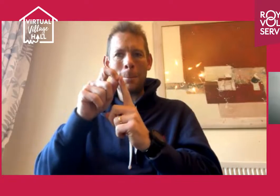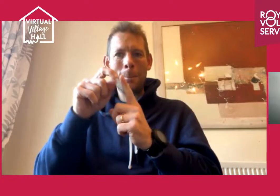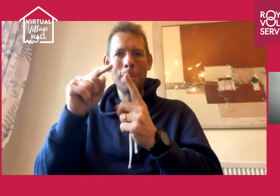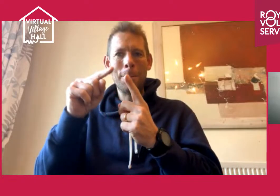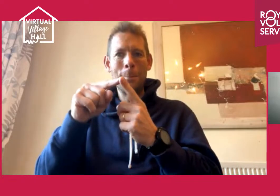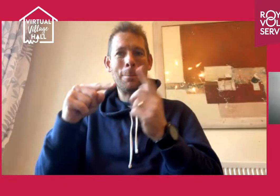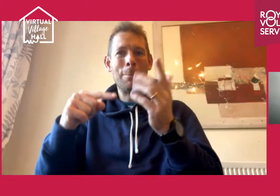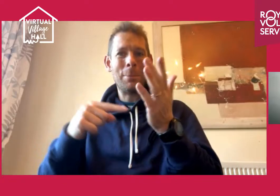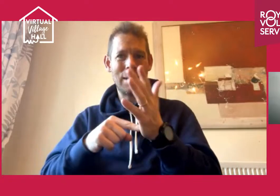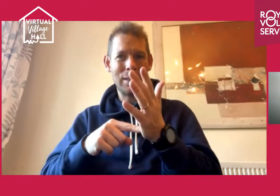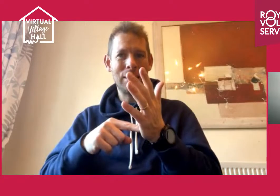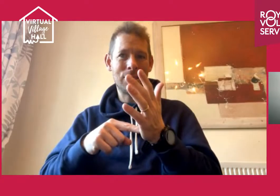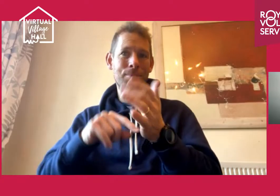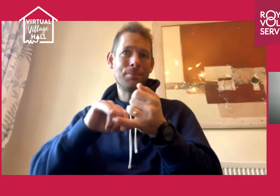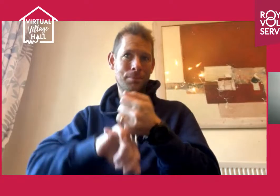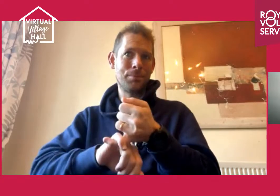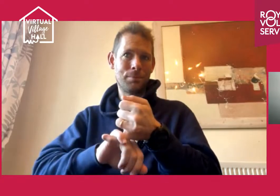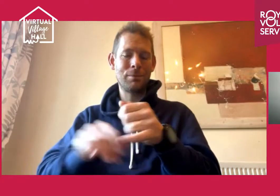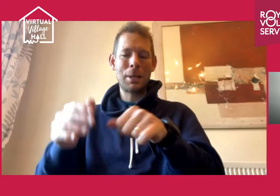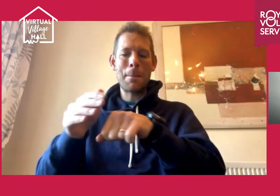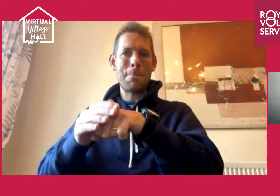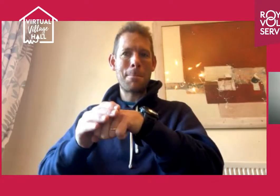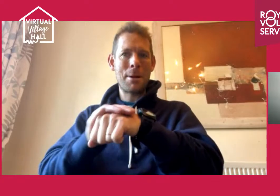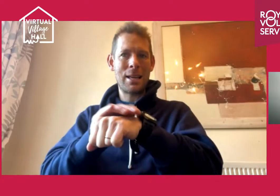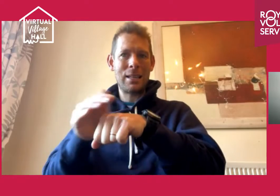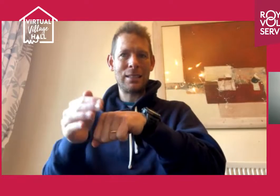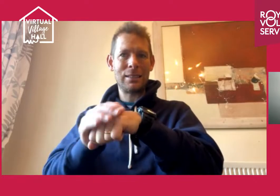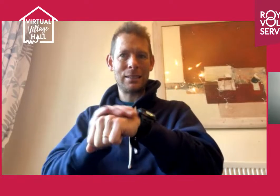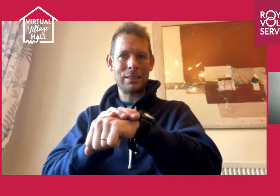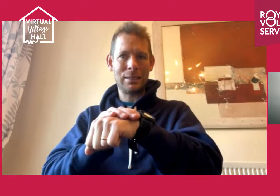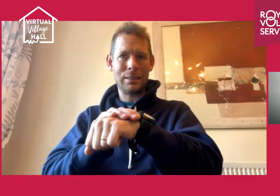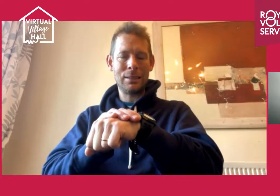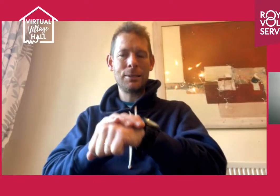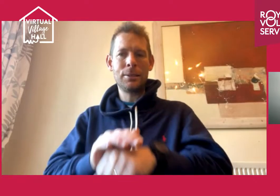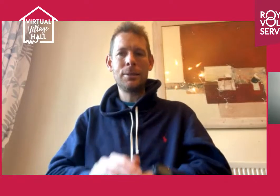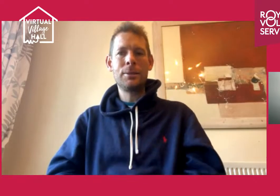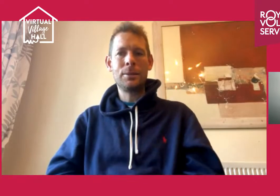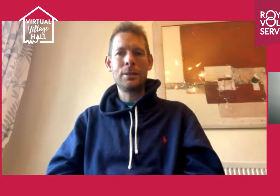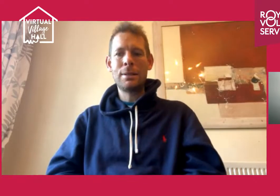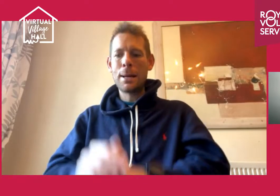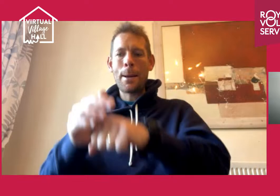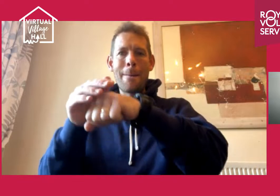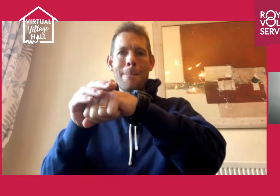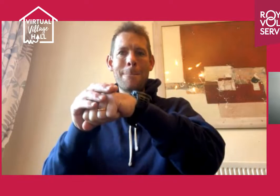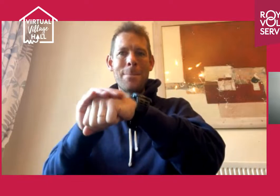Okay, first we'll do pets. We'll cover some general pets first. So that's our sign for pets.